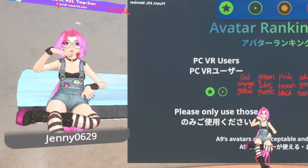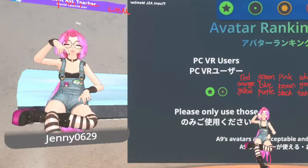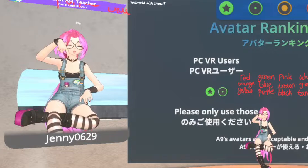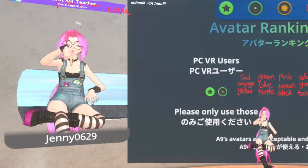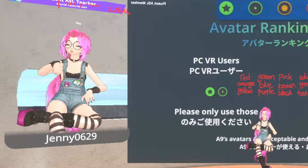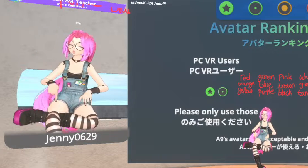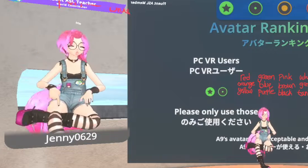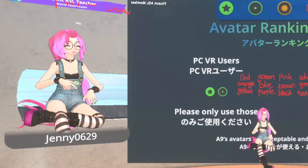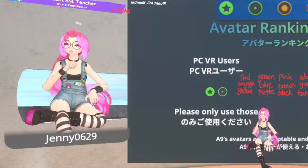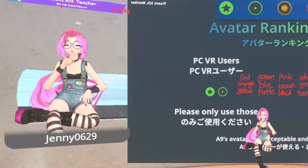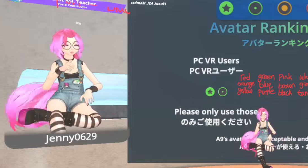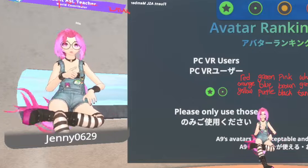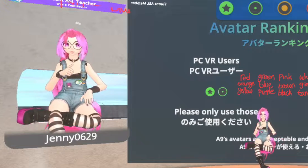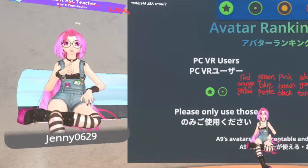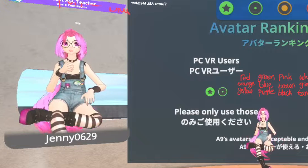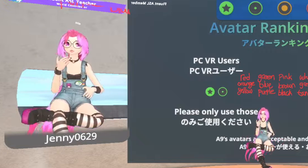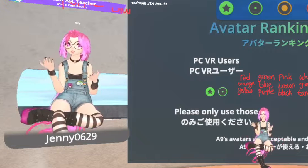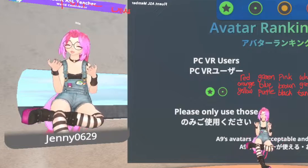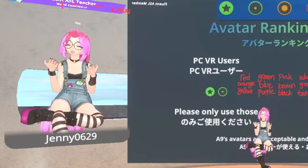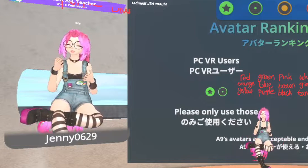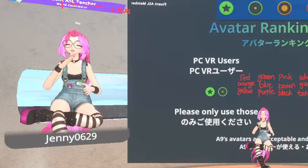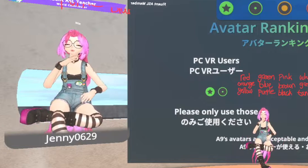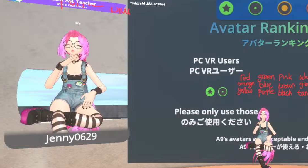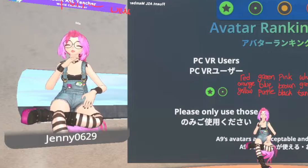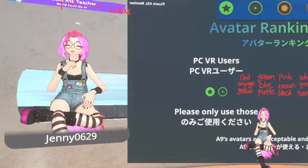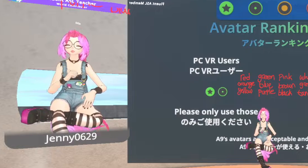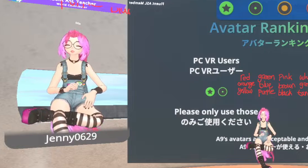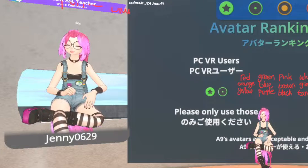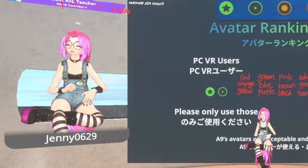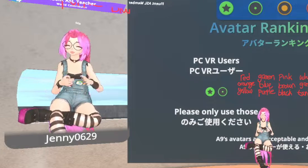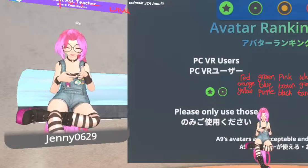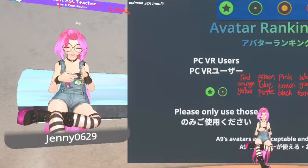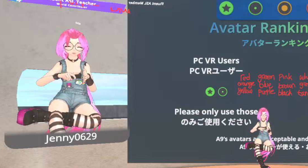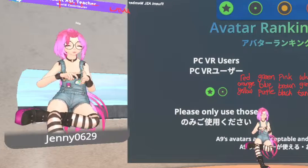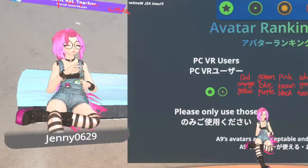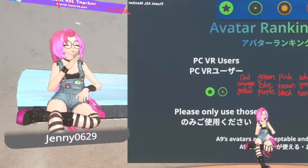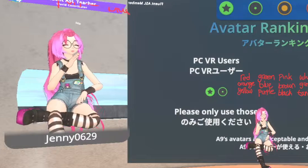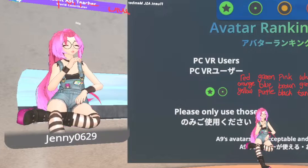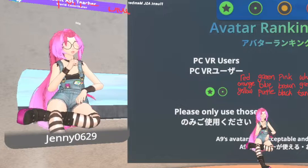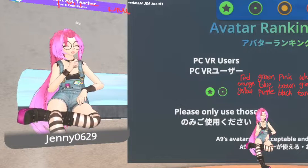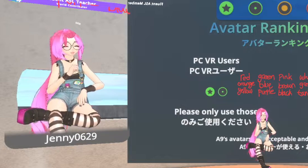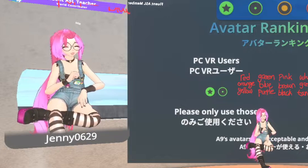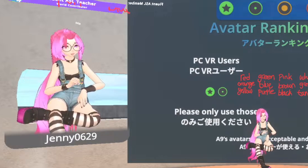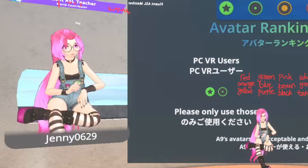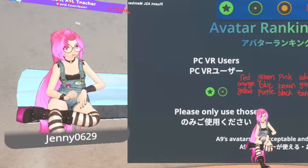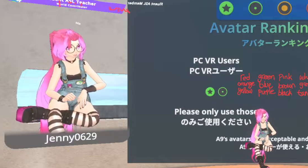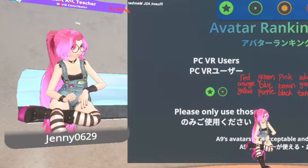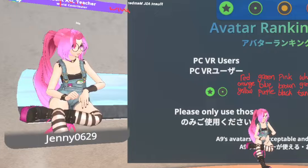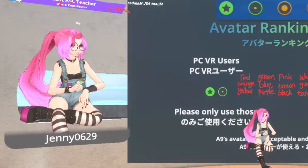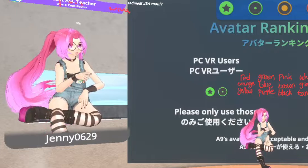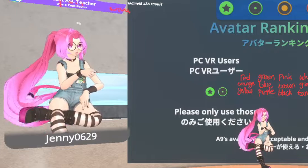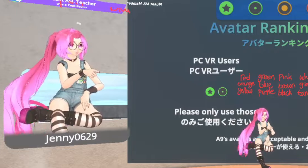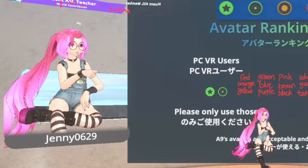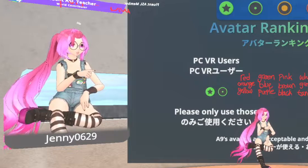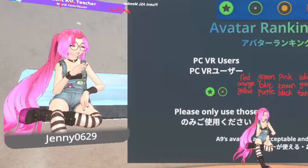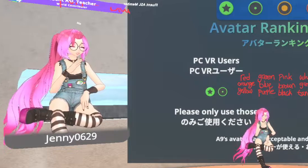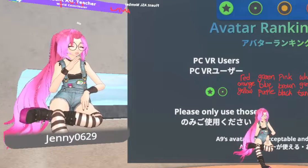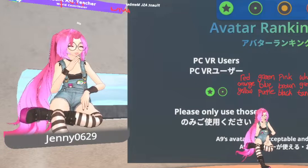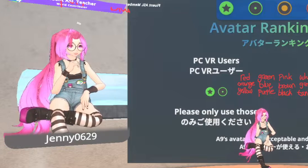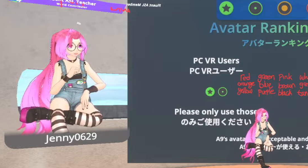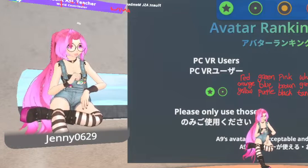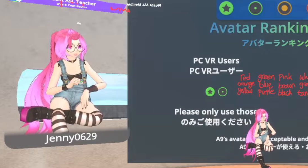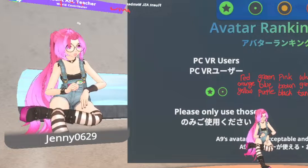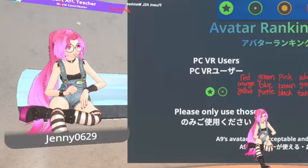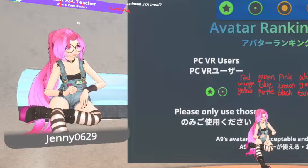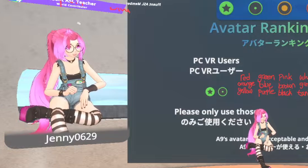really important that we don't go down? Who can tell me, what does this mean? What does this mean if I pull down? Same motion.